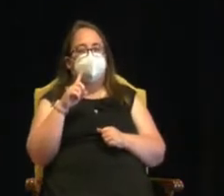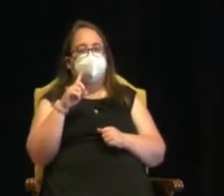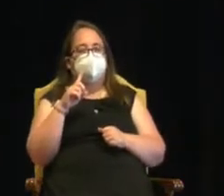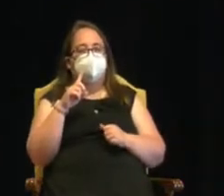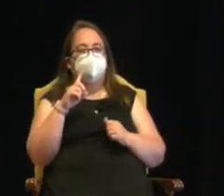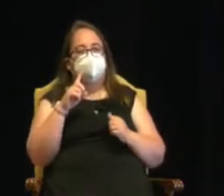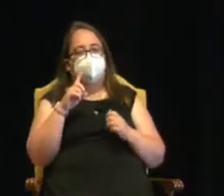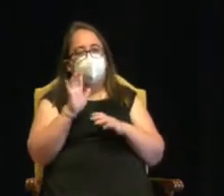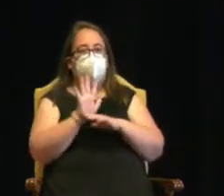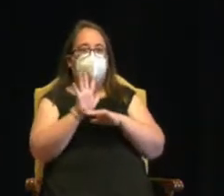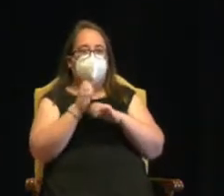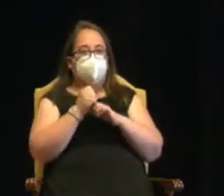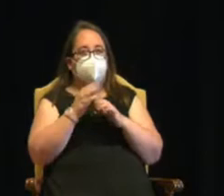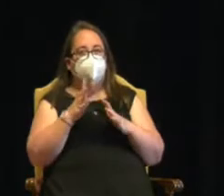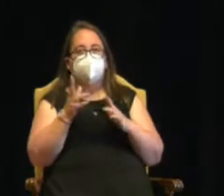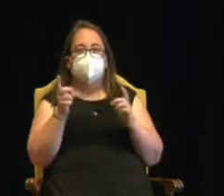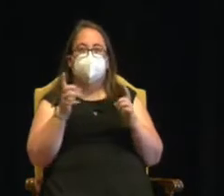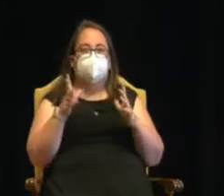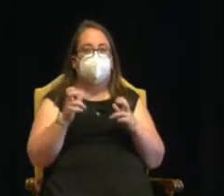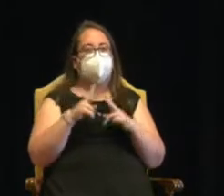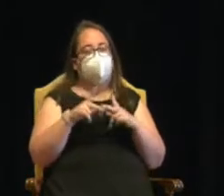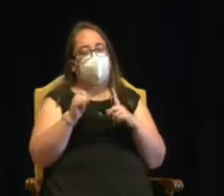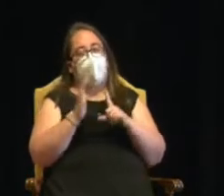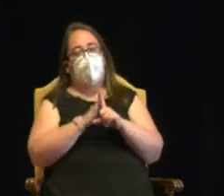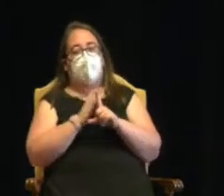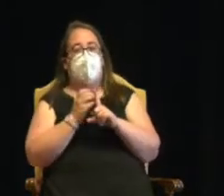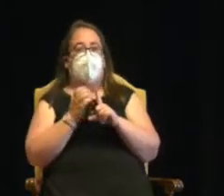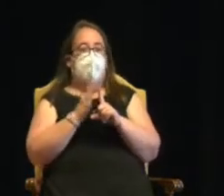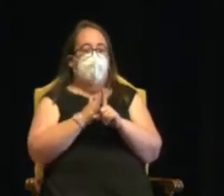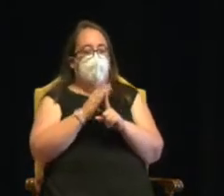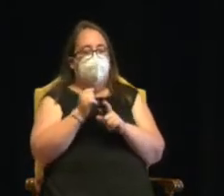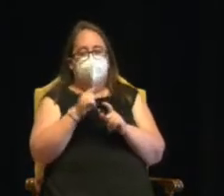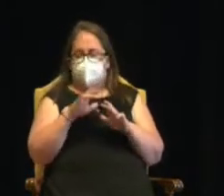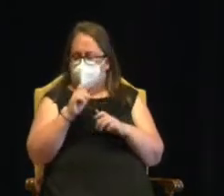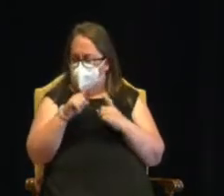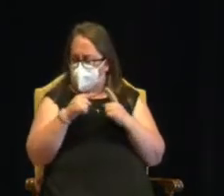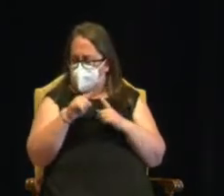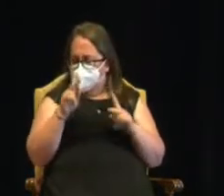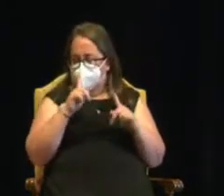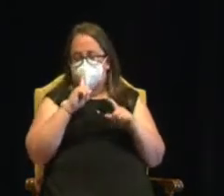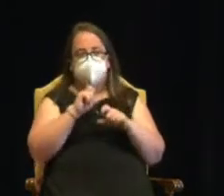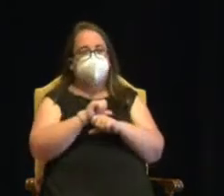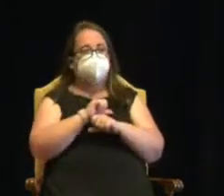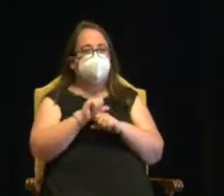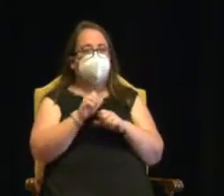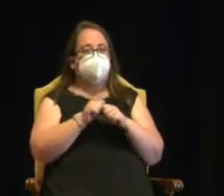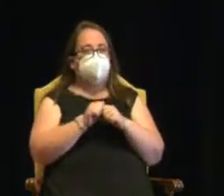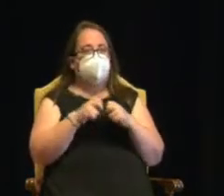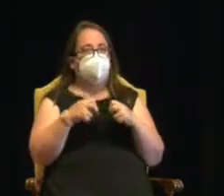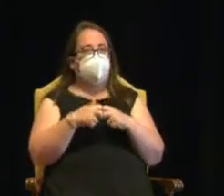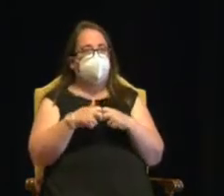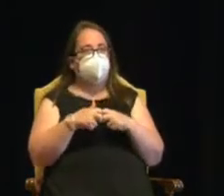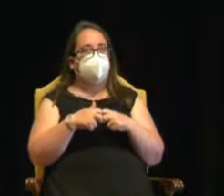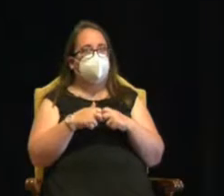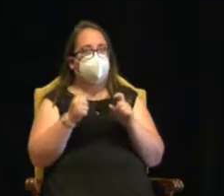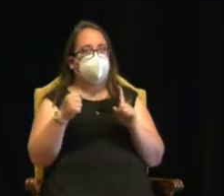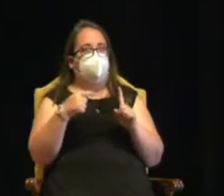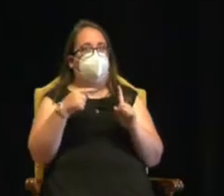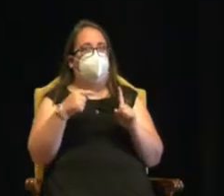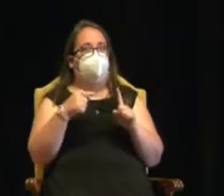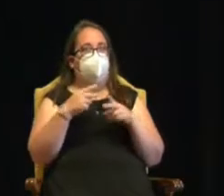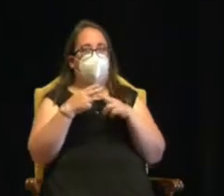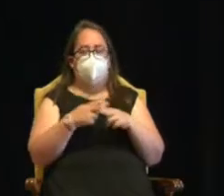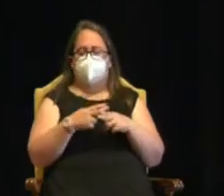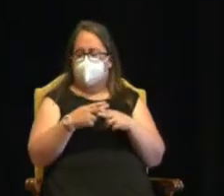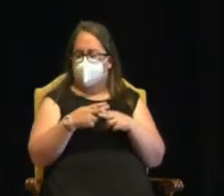movie producer director. And it's the one where people would like actually get like an electric shock watching the movie called like The